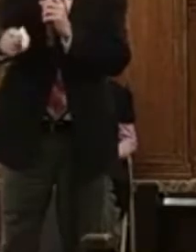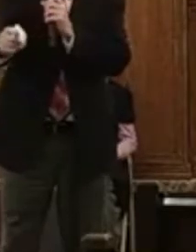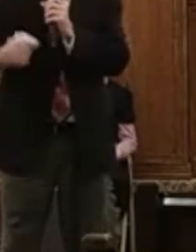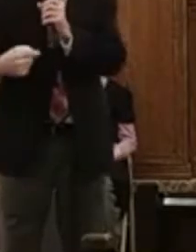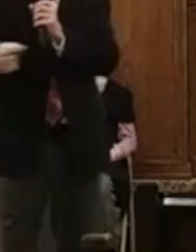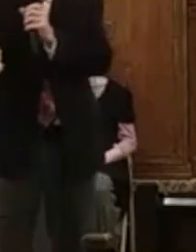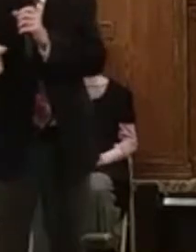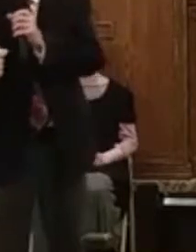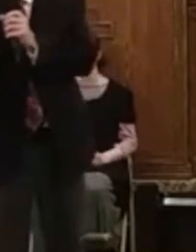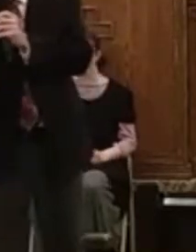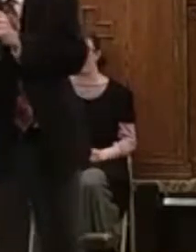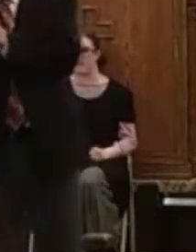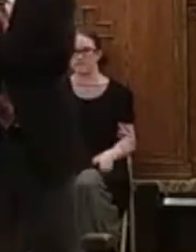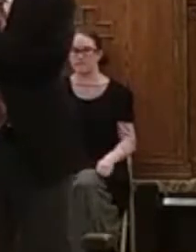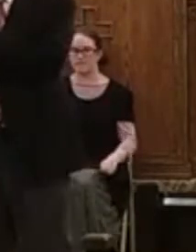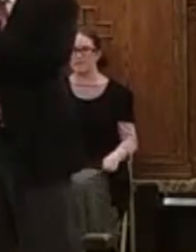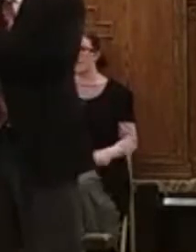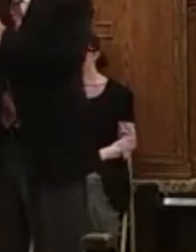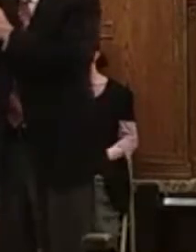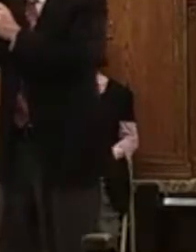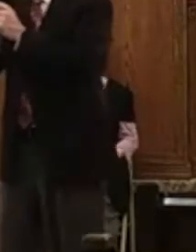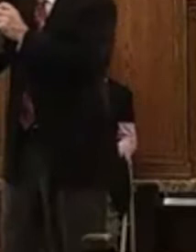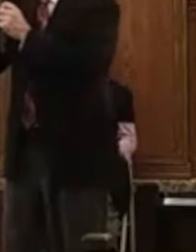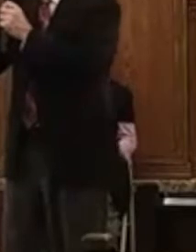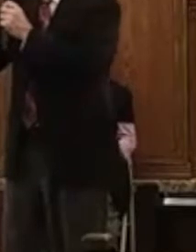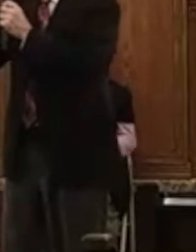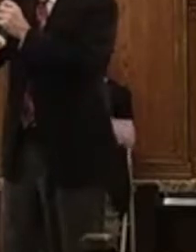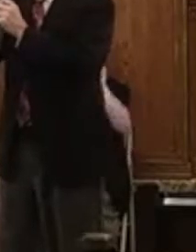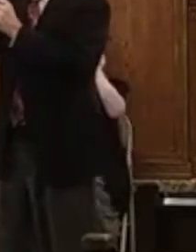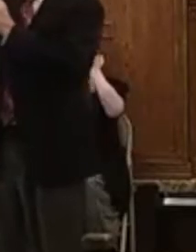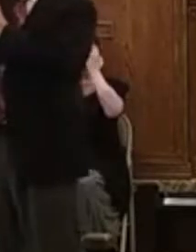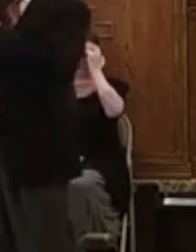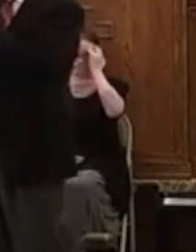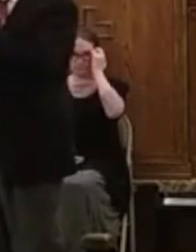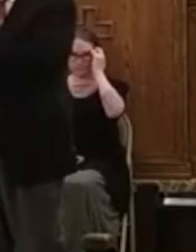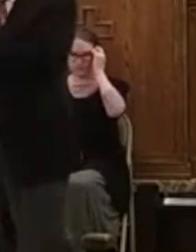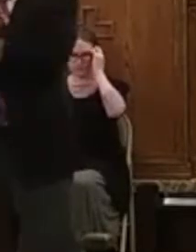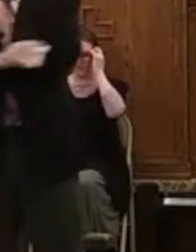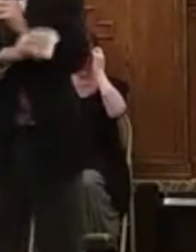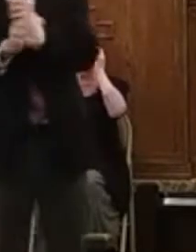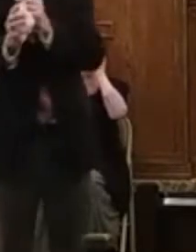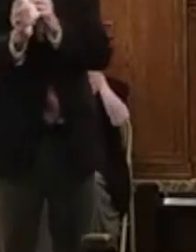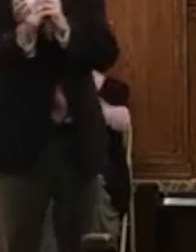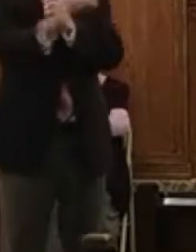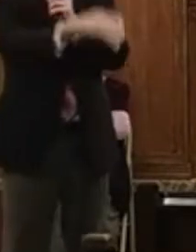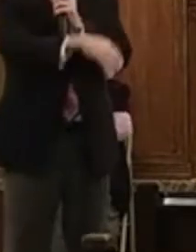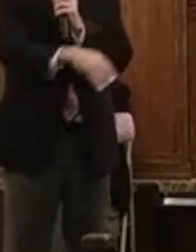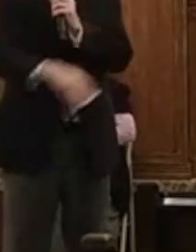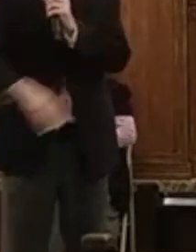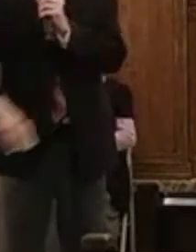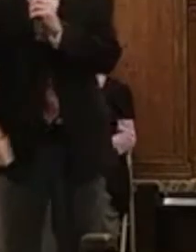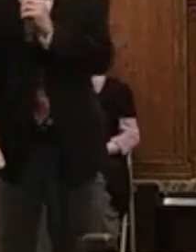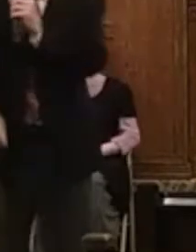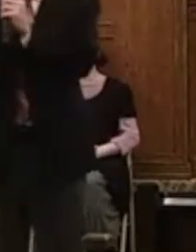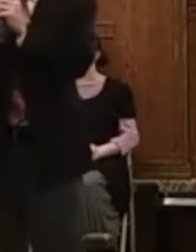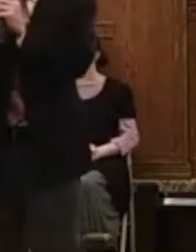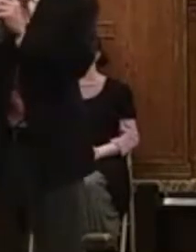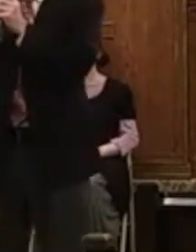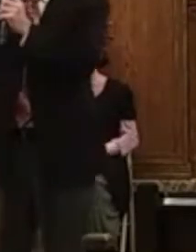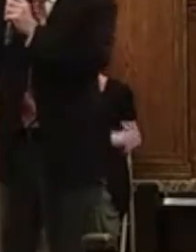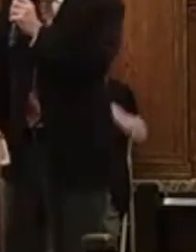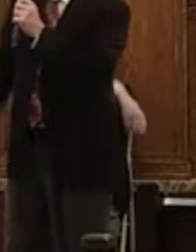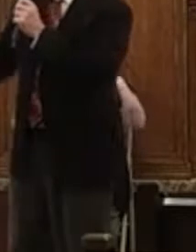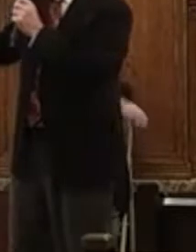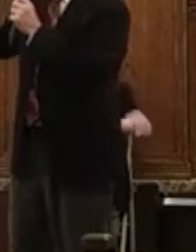God says it's just you and me. It's not a church. It's not a